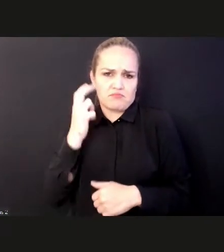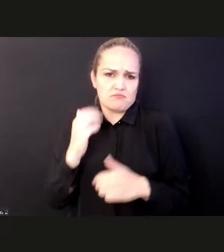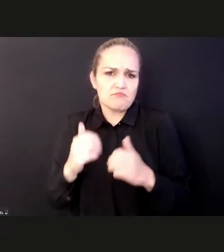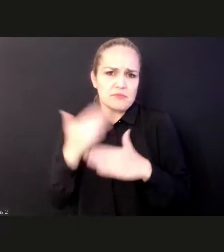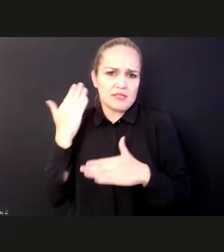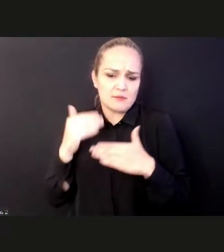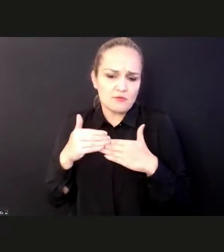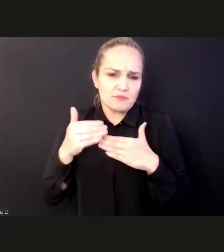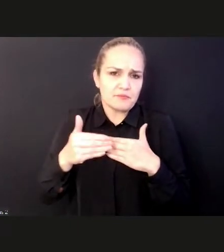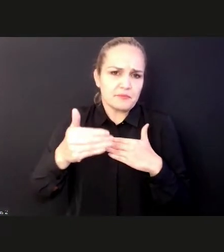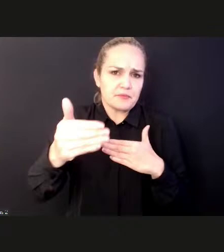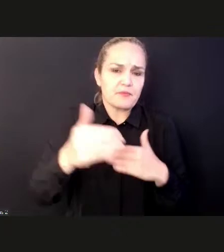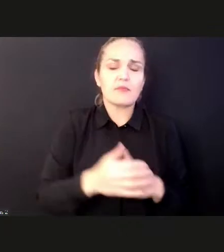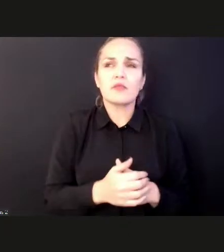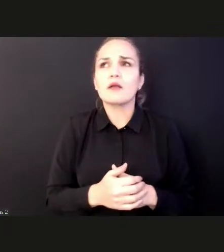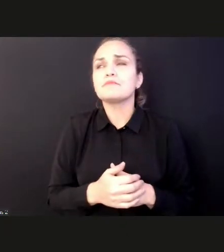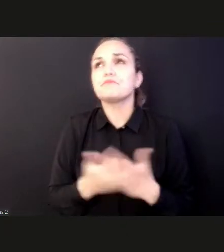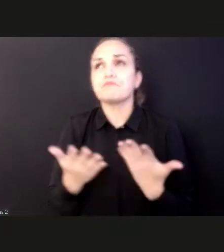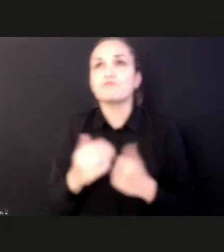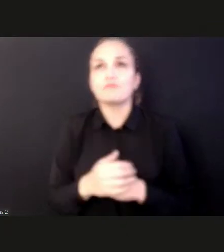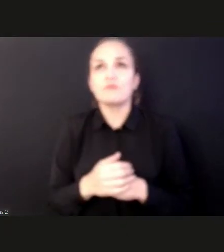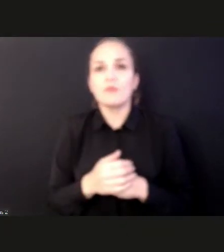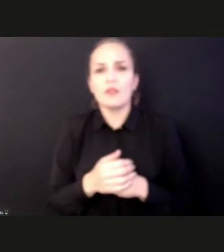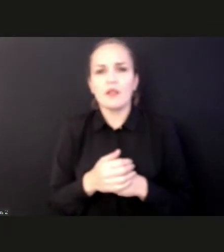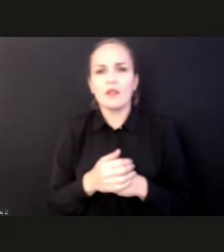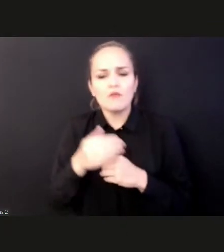of risk exposure indexes,